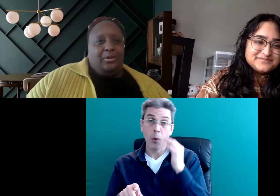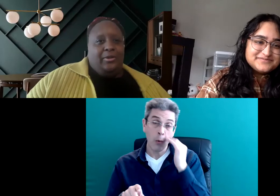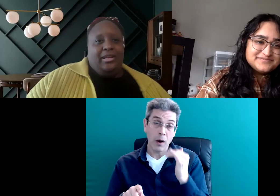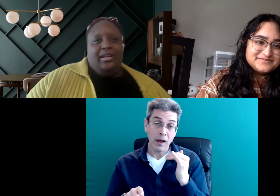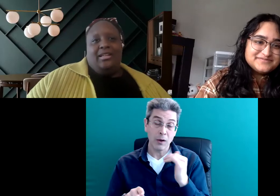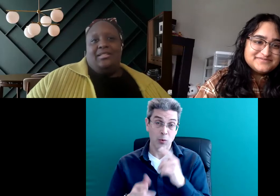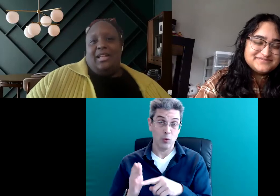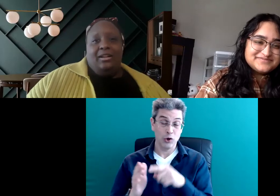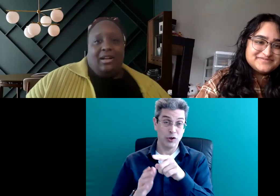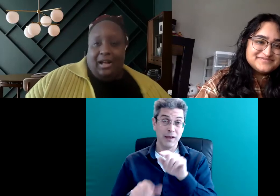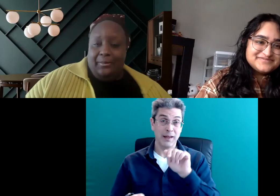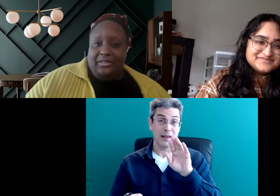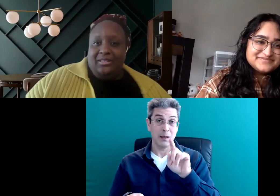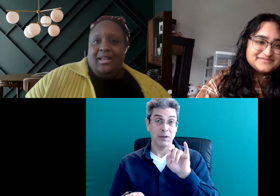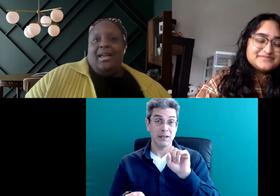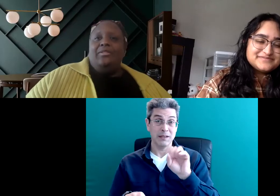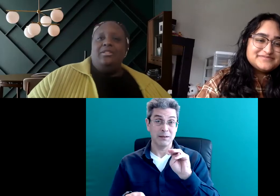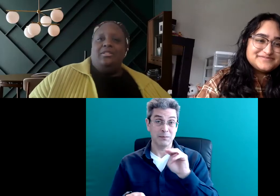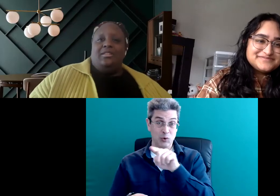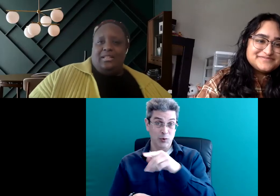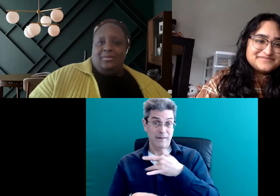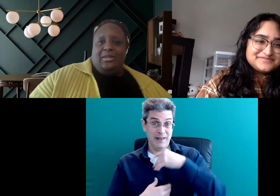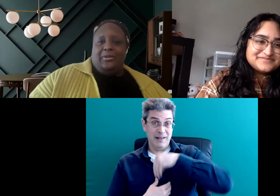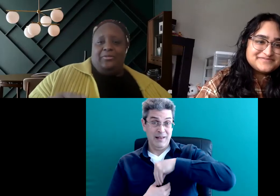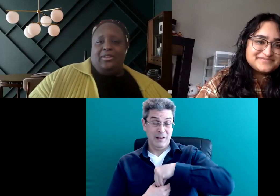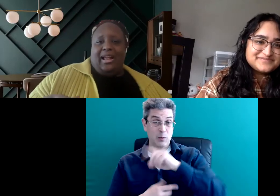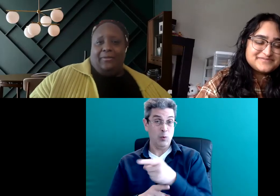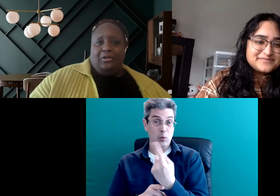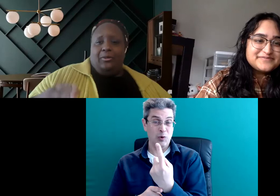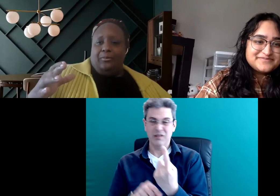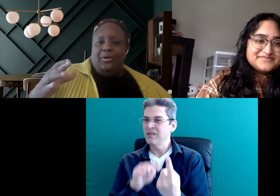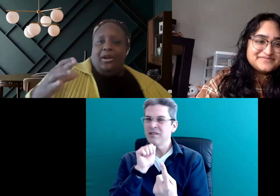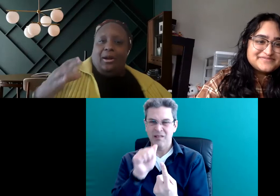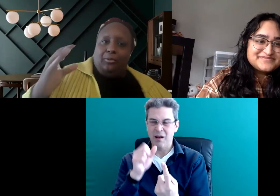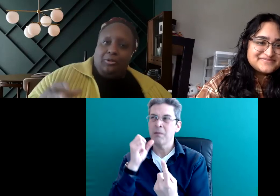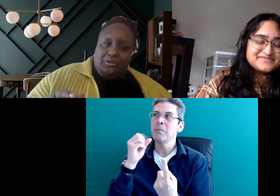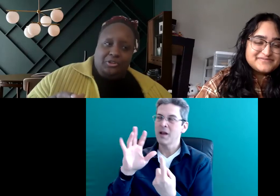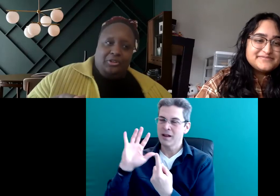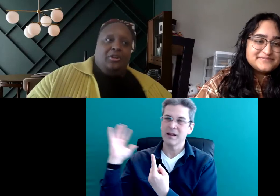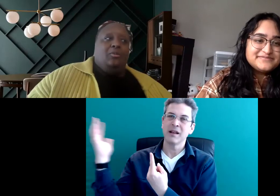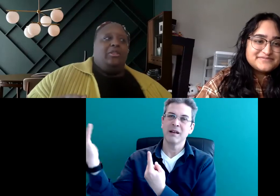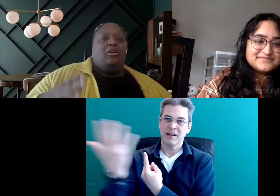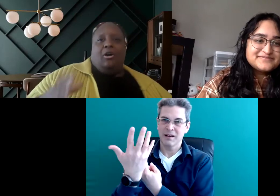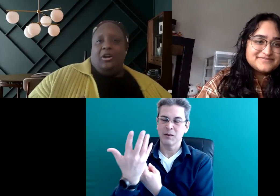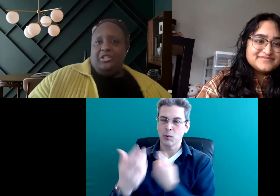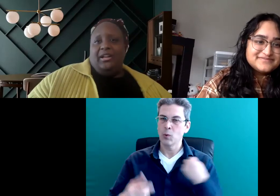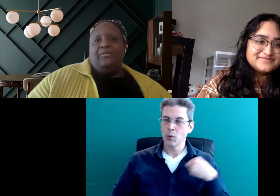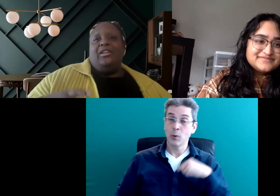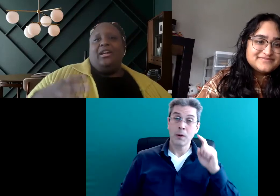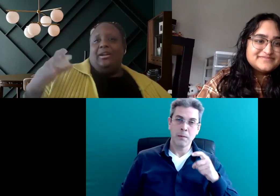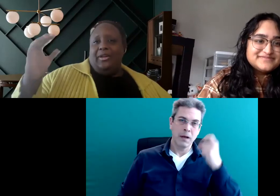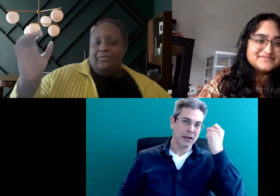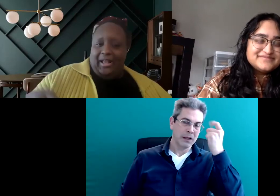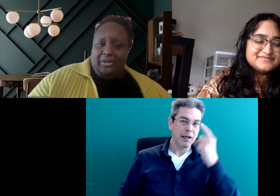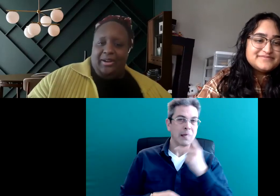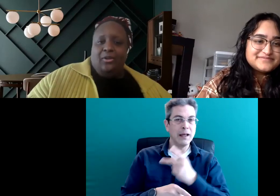is viewing is not uncommon. And this is the sentiment that we really have to approach with caution and really